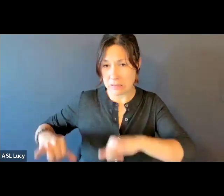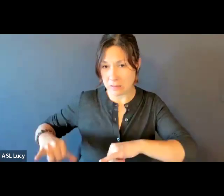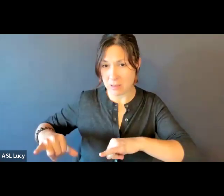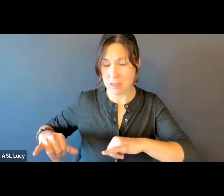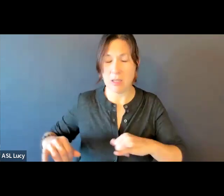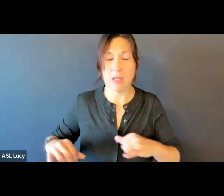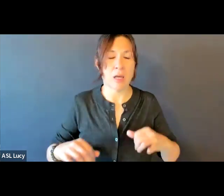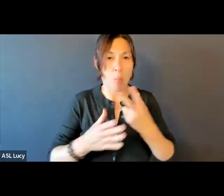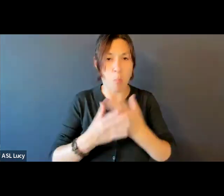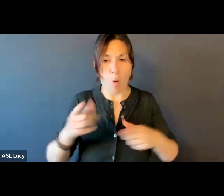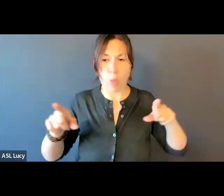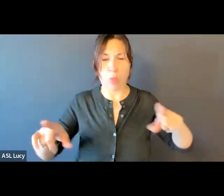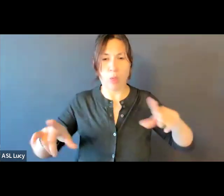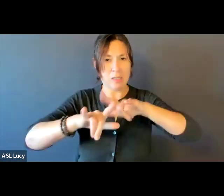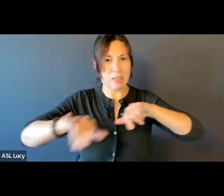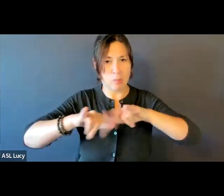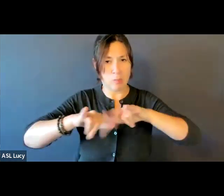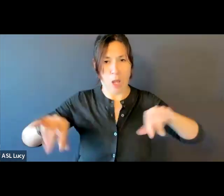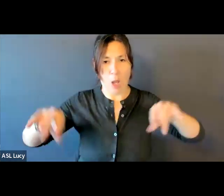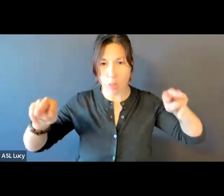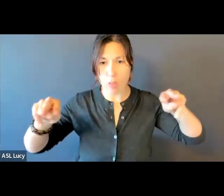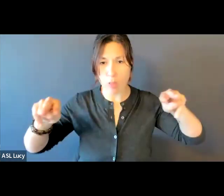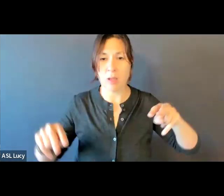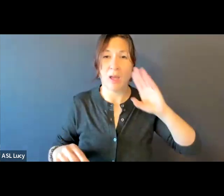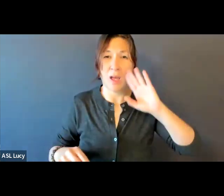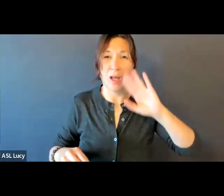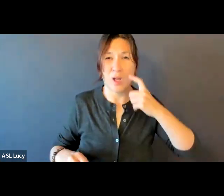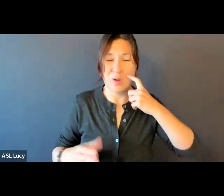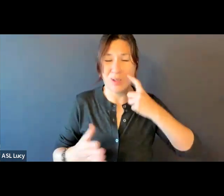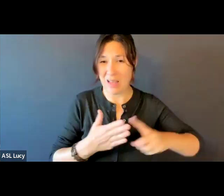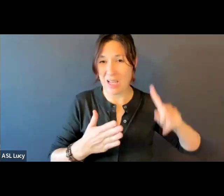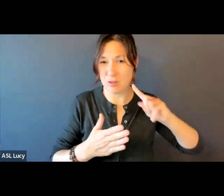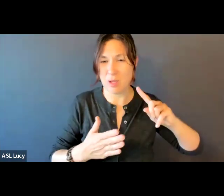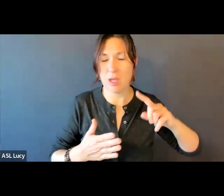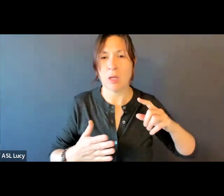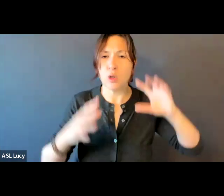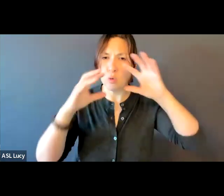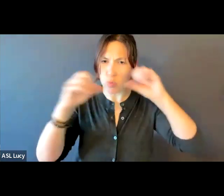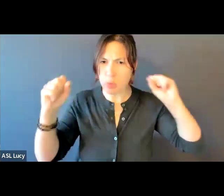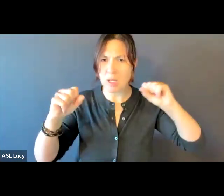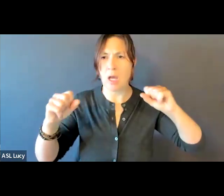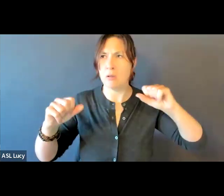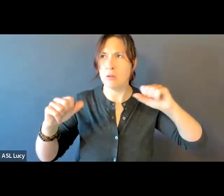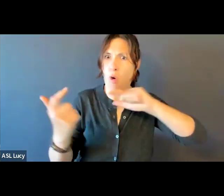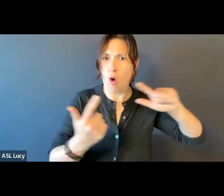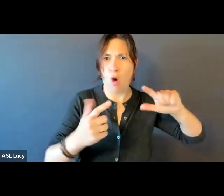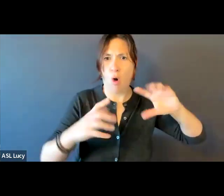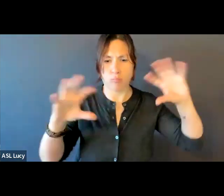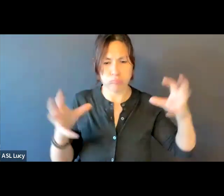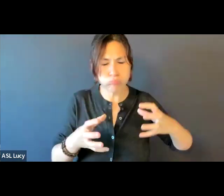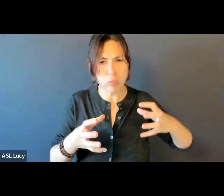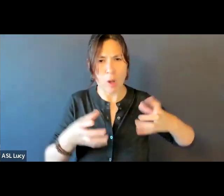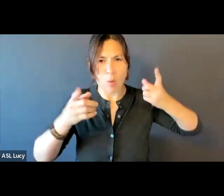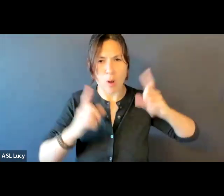assure you that that is something that just as recently as last week gathered us together to make sure we are really looking very closely at the student level